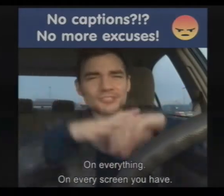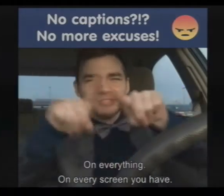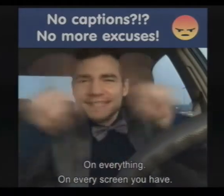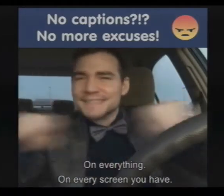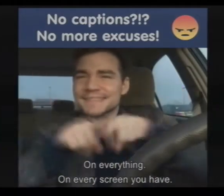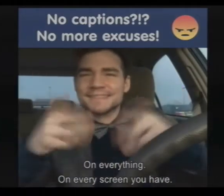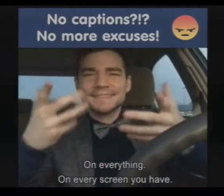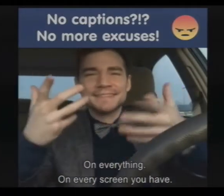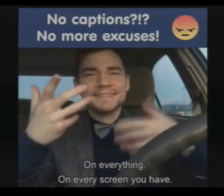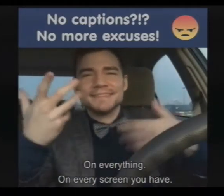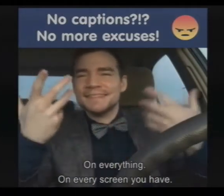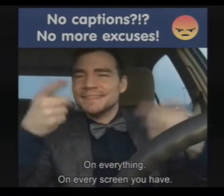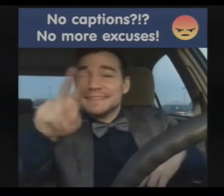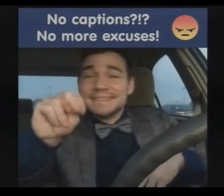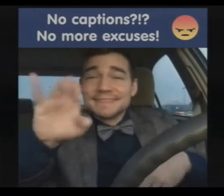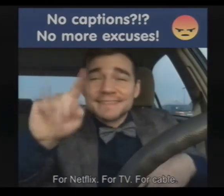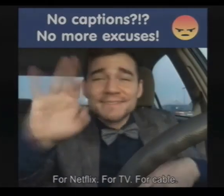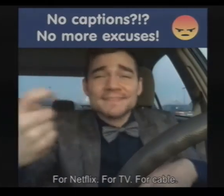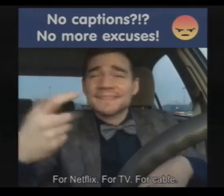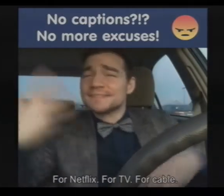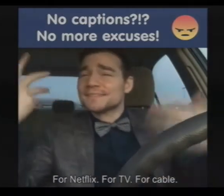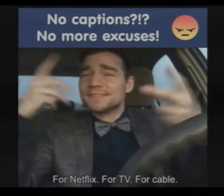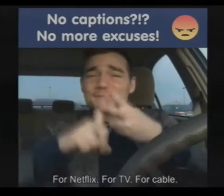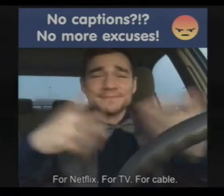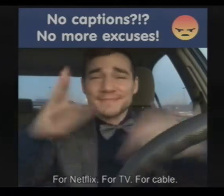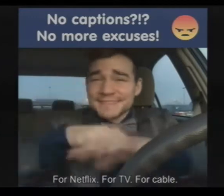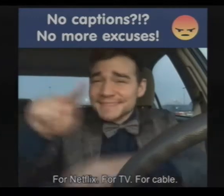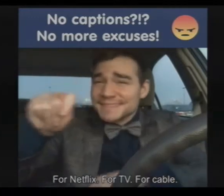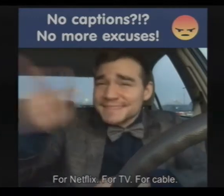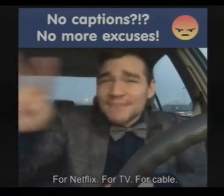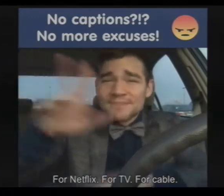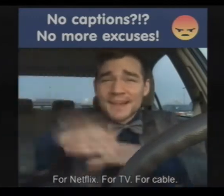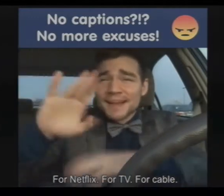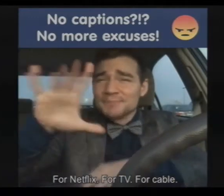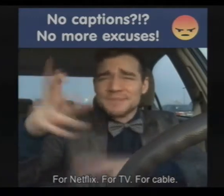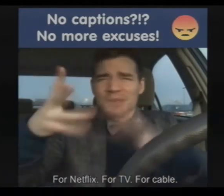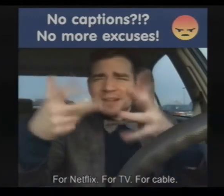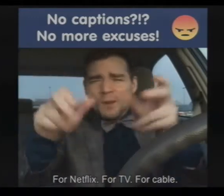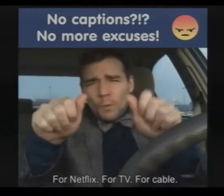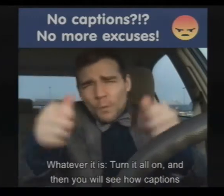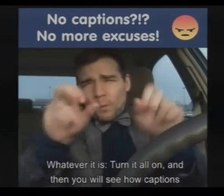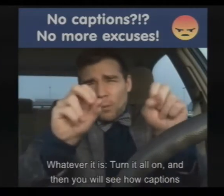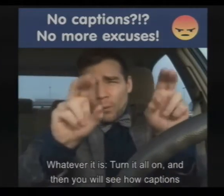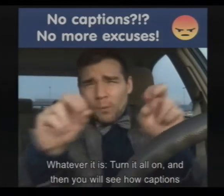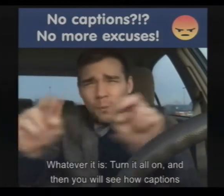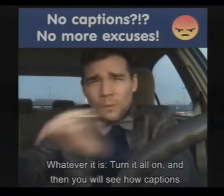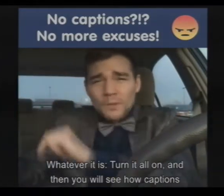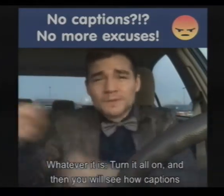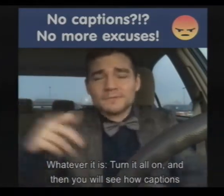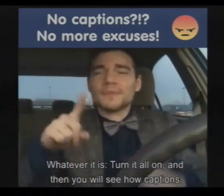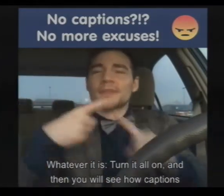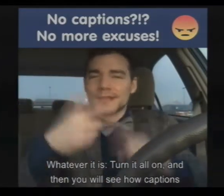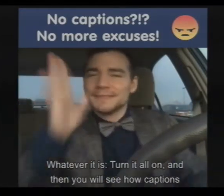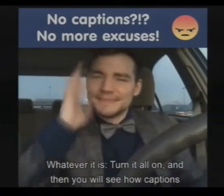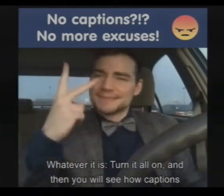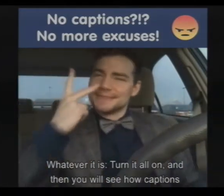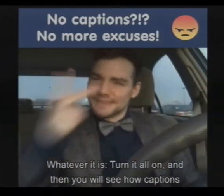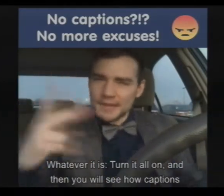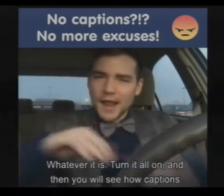on every screen you have. For Netflix, for TV, for cable, whatever it is, turn it all on. And then you will